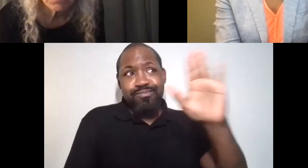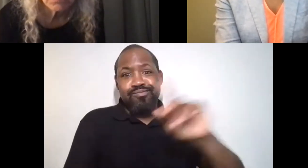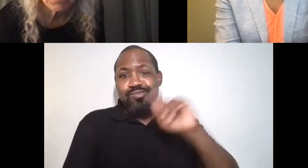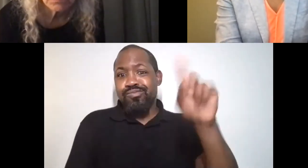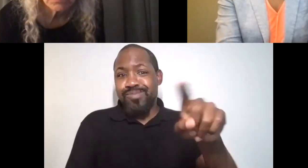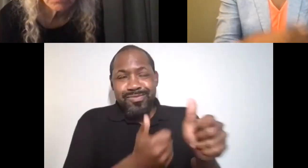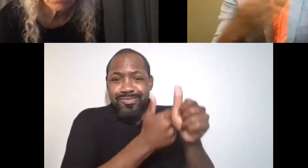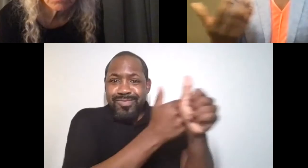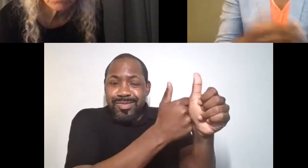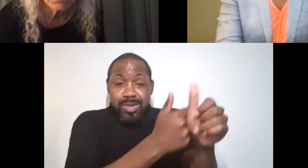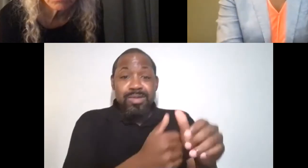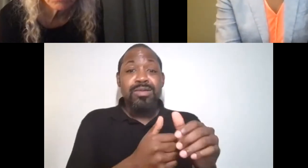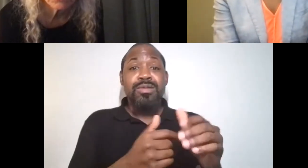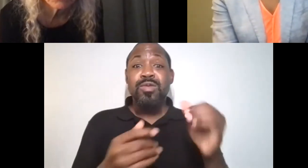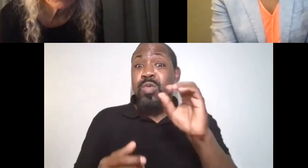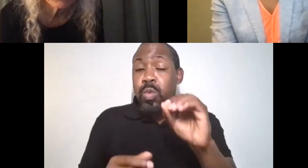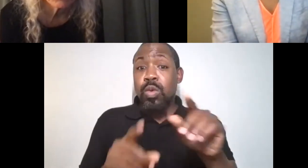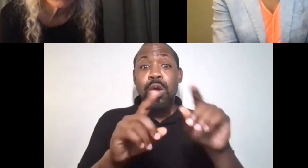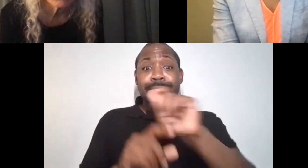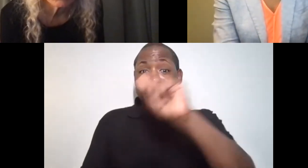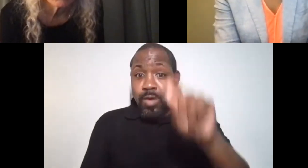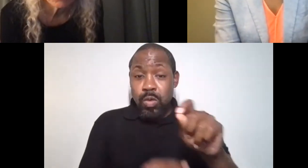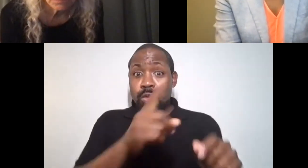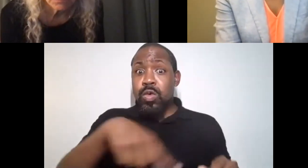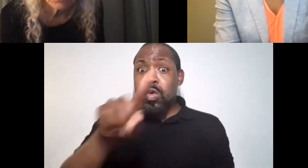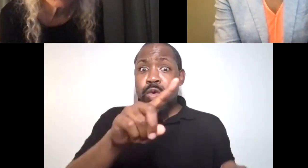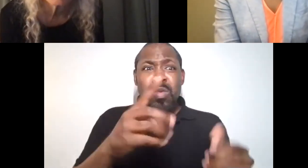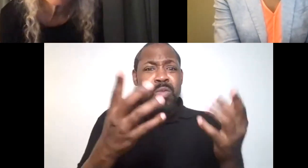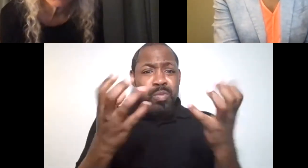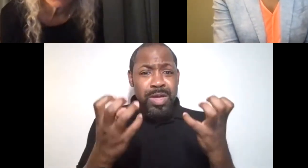And that's in accordance with the governor's directive. So therefore,